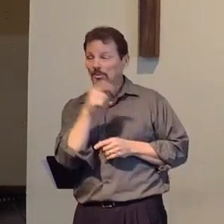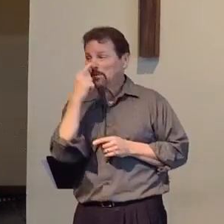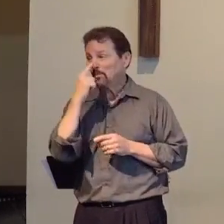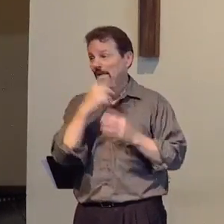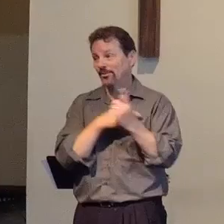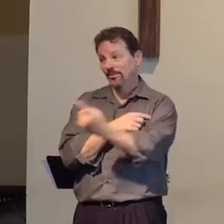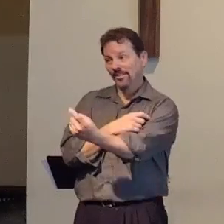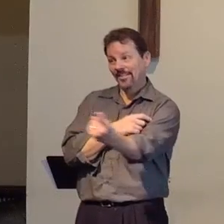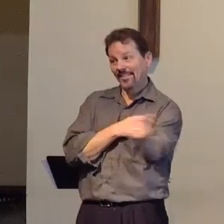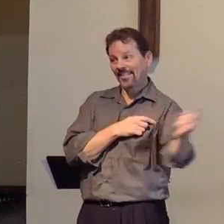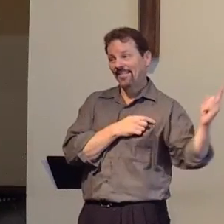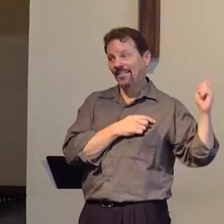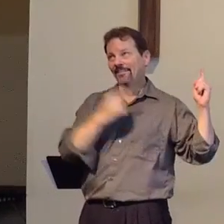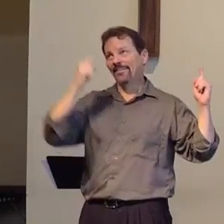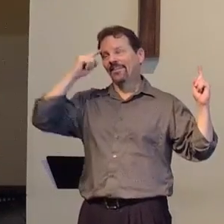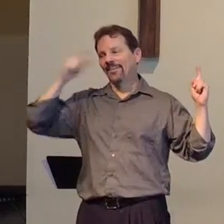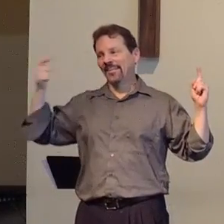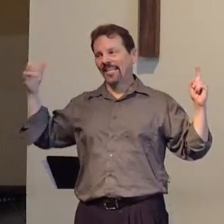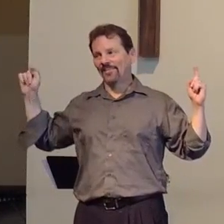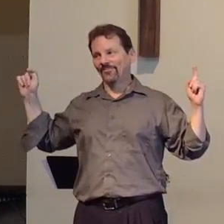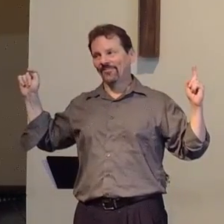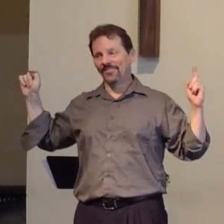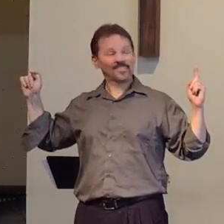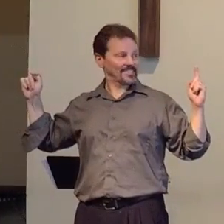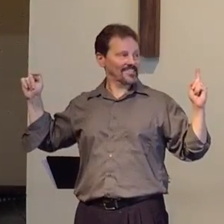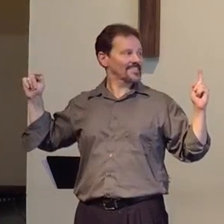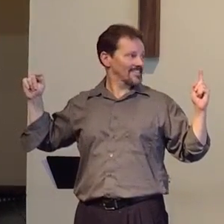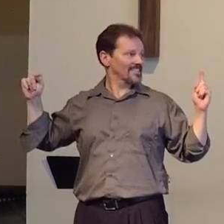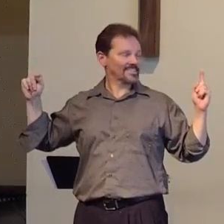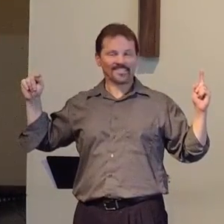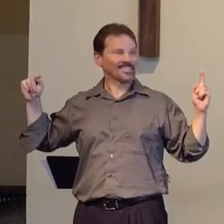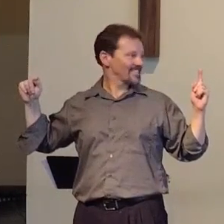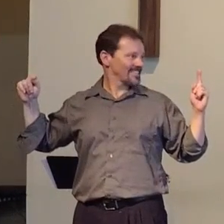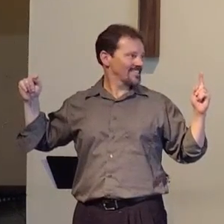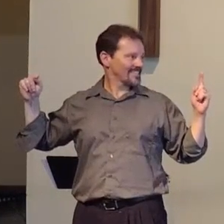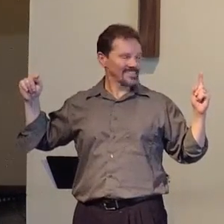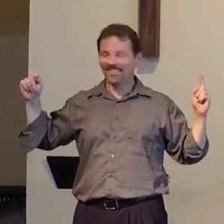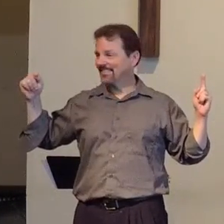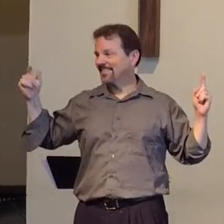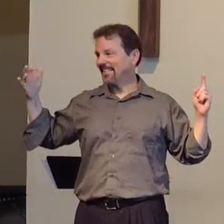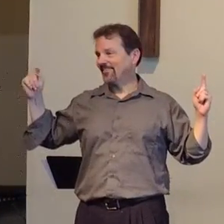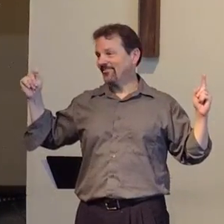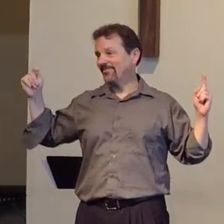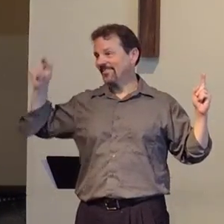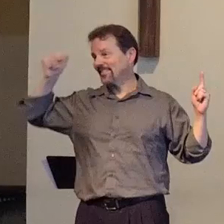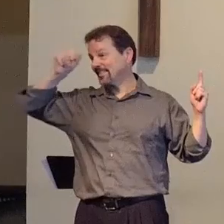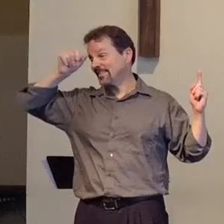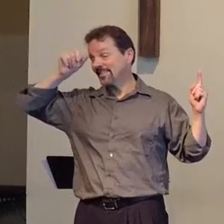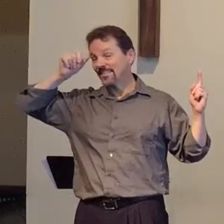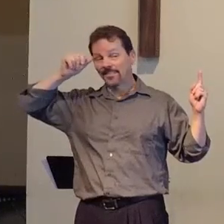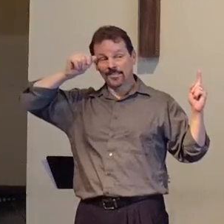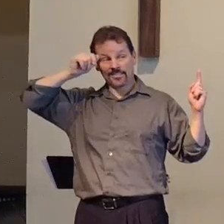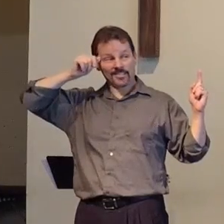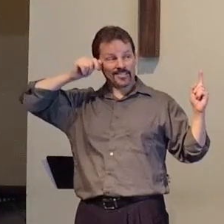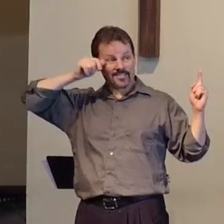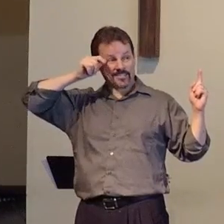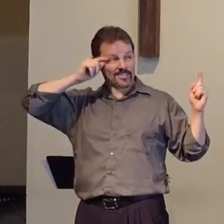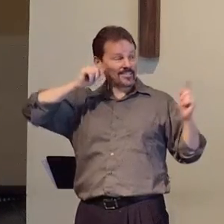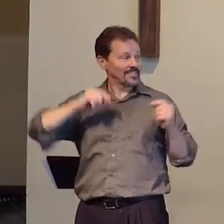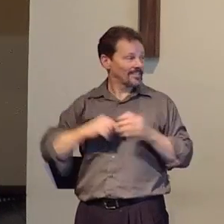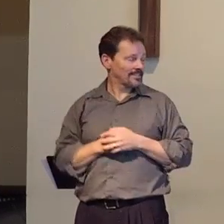because speaking of gifts, right on cue,